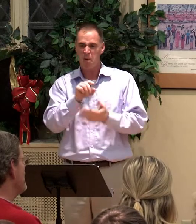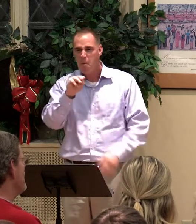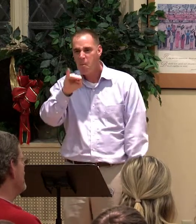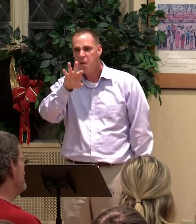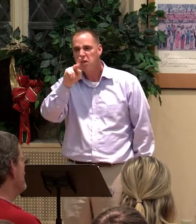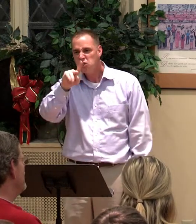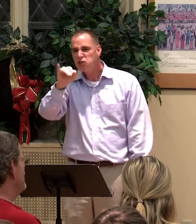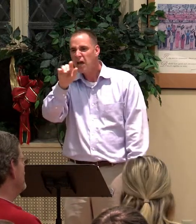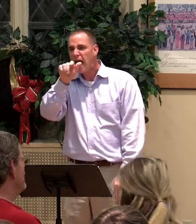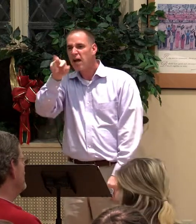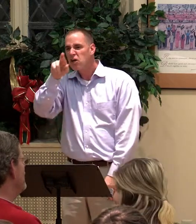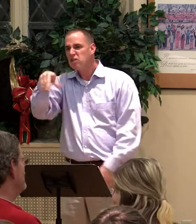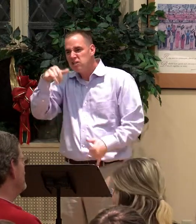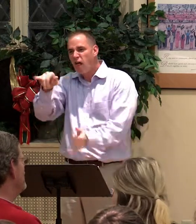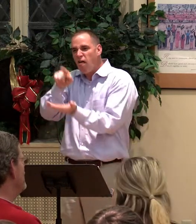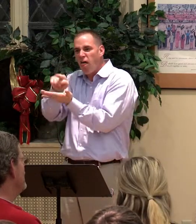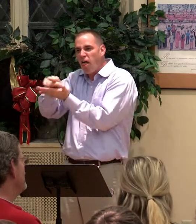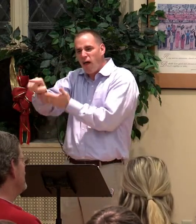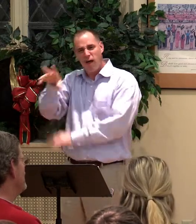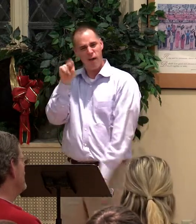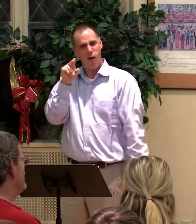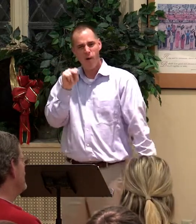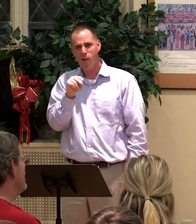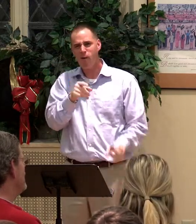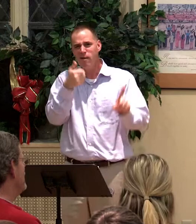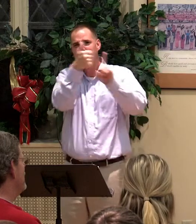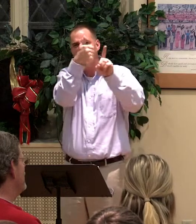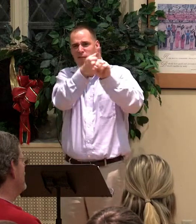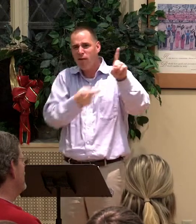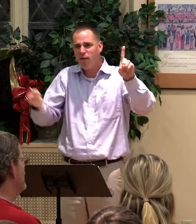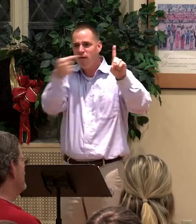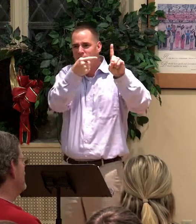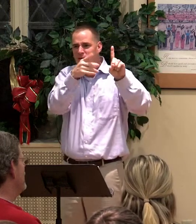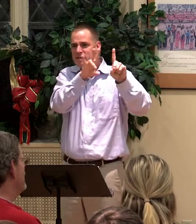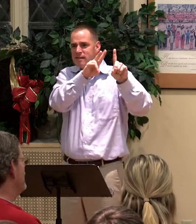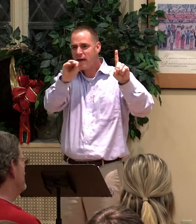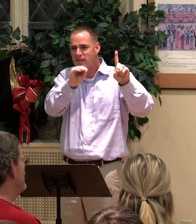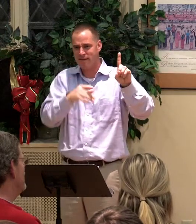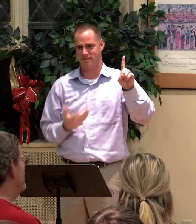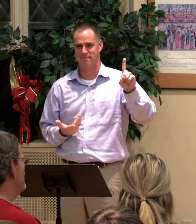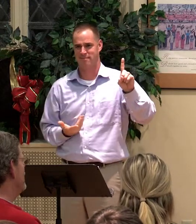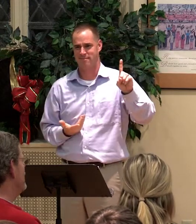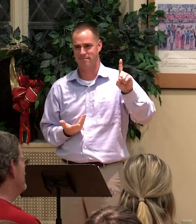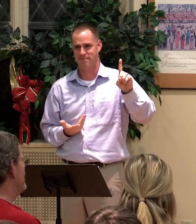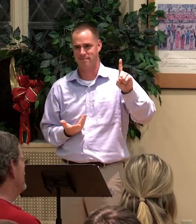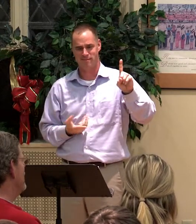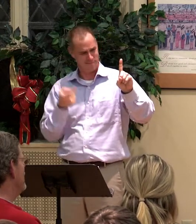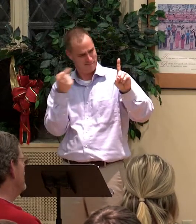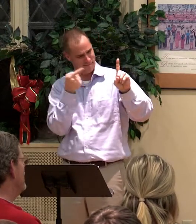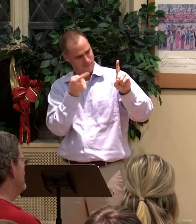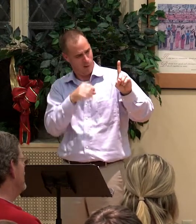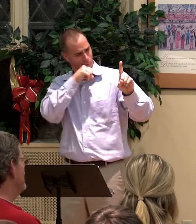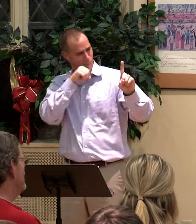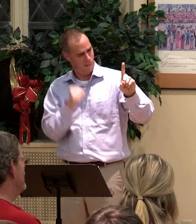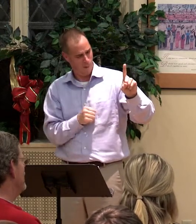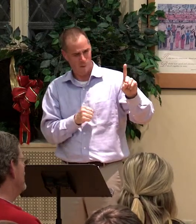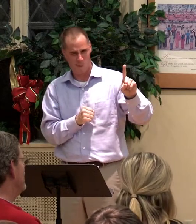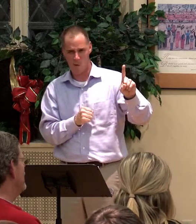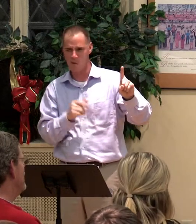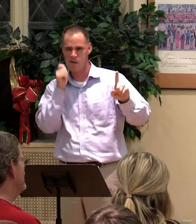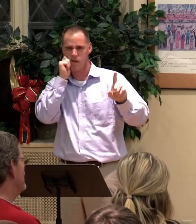Jagger. He's 70, for God's sake. He's old and